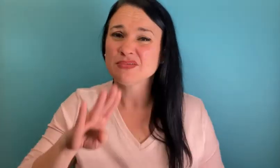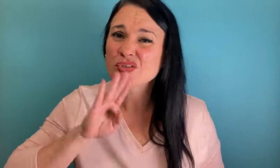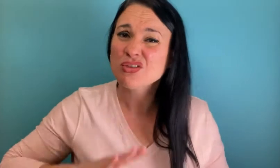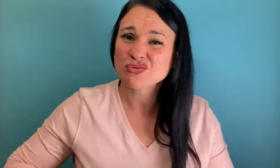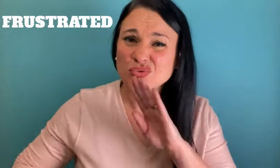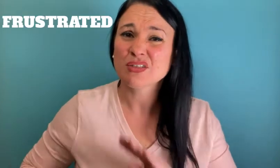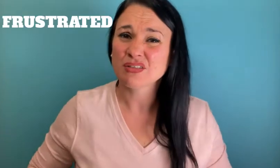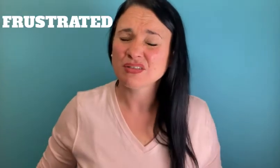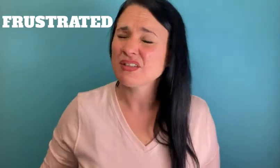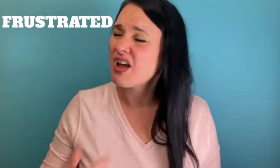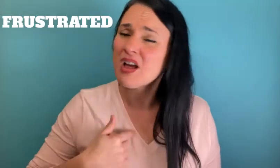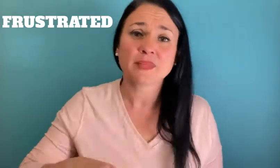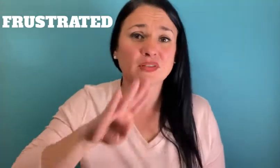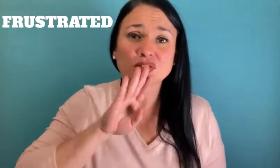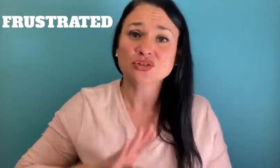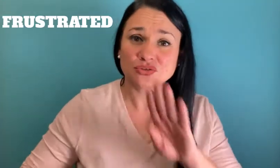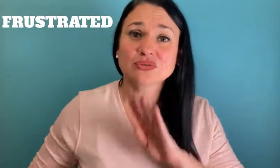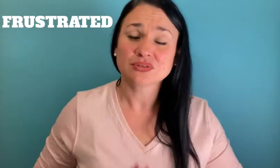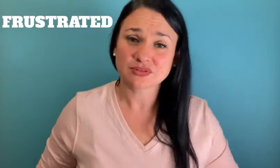hands. I'm very frustrated.